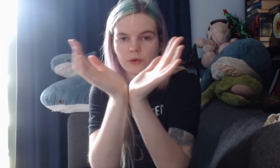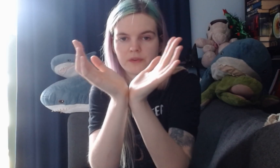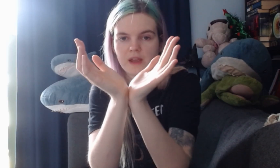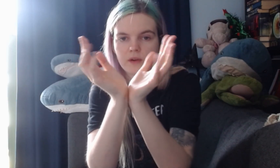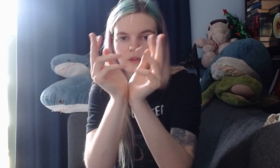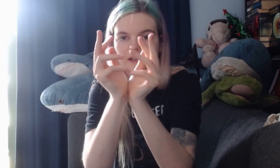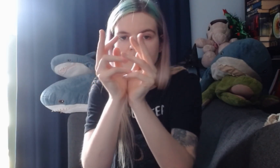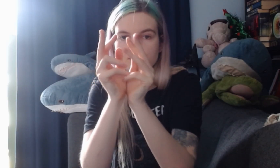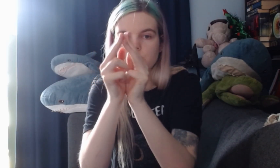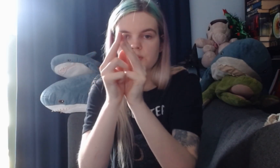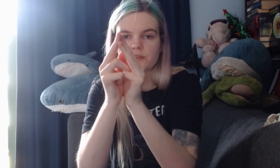stay connected from what I saw.